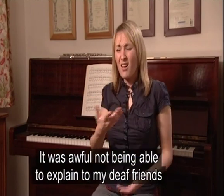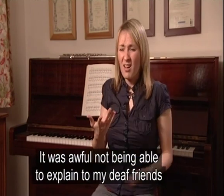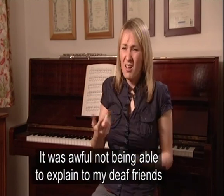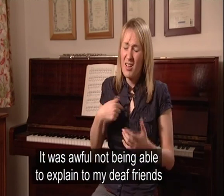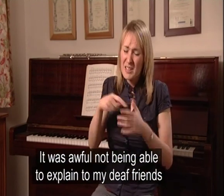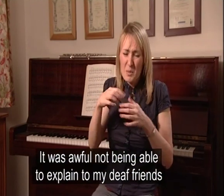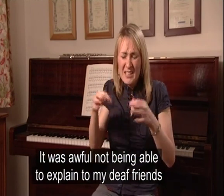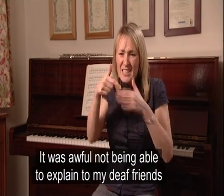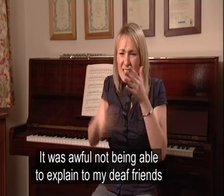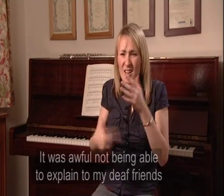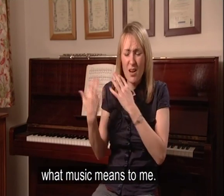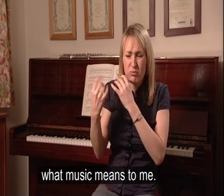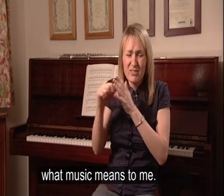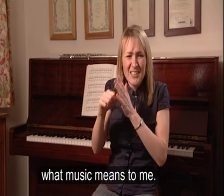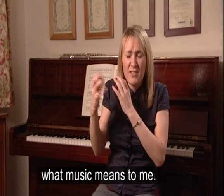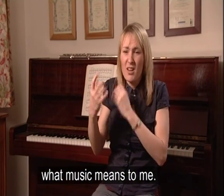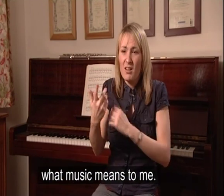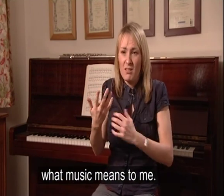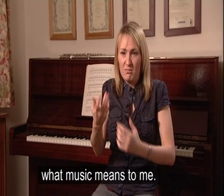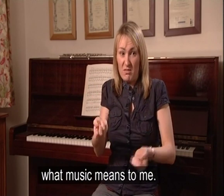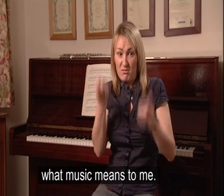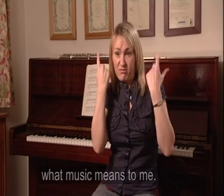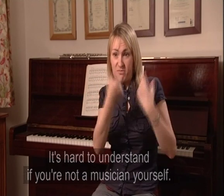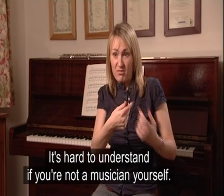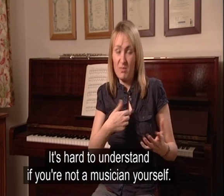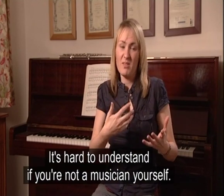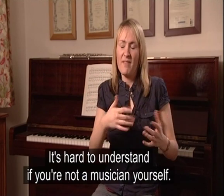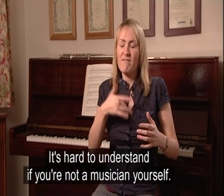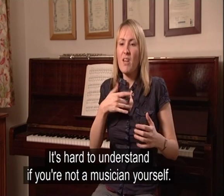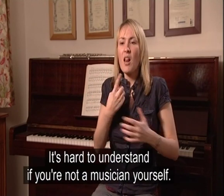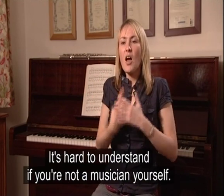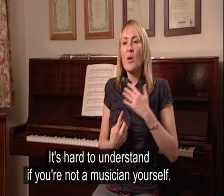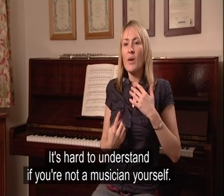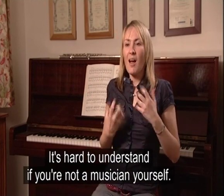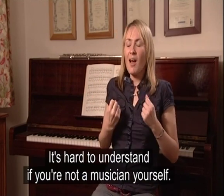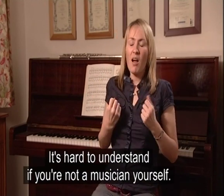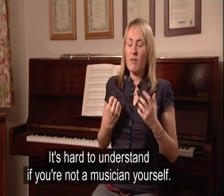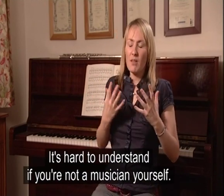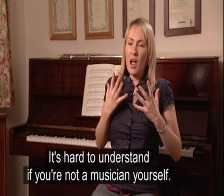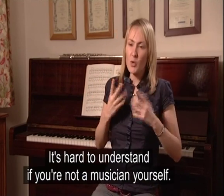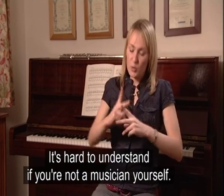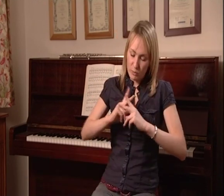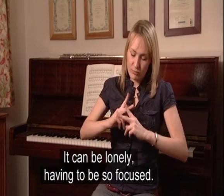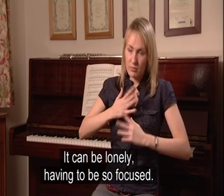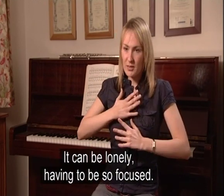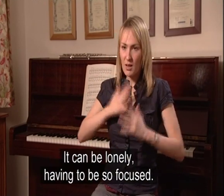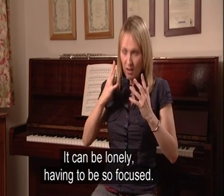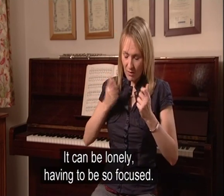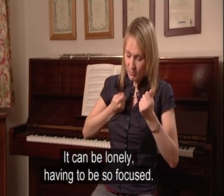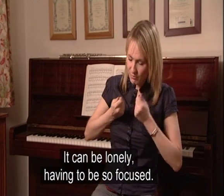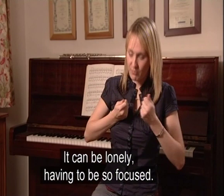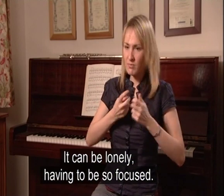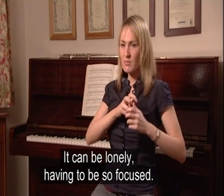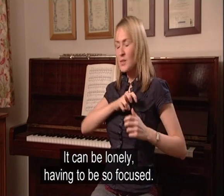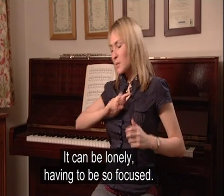to my deaf friends what music means to me. It's hard to understand if you're not a musician yourself. It can be lonely, having to